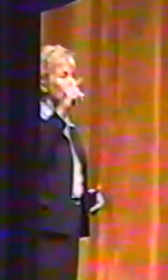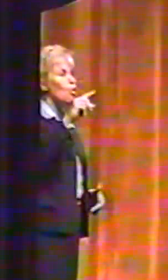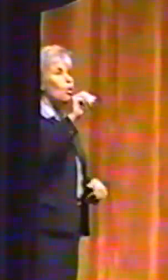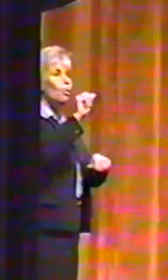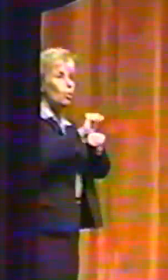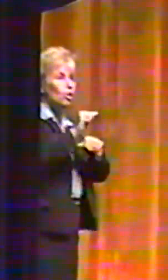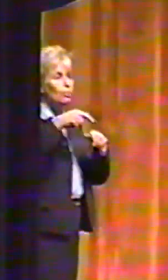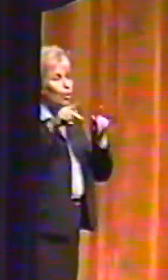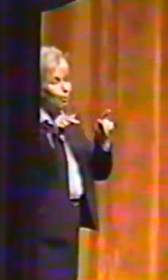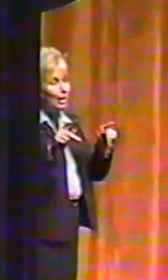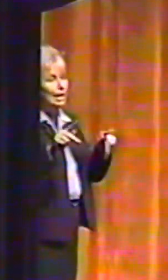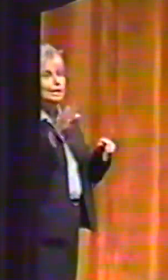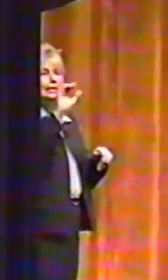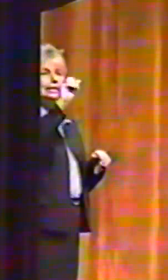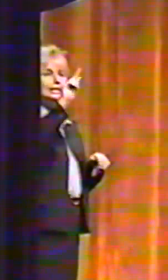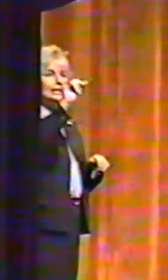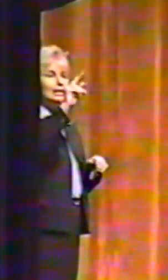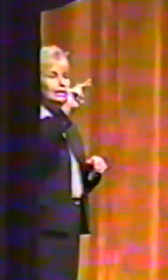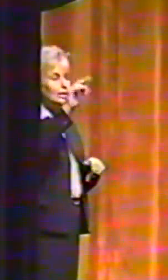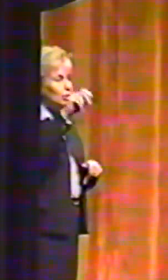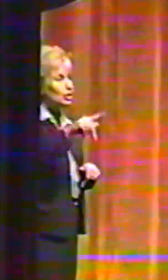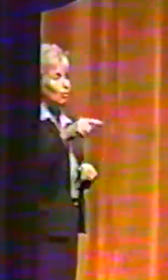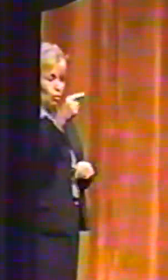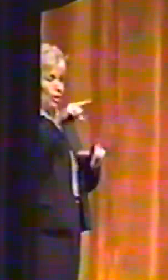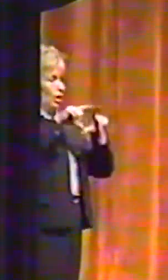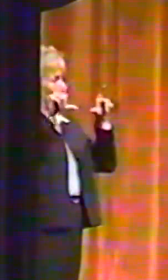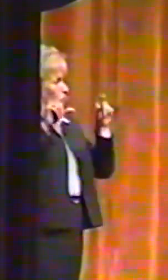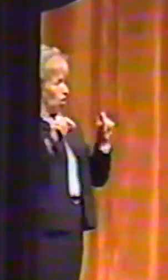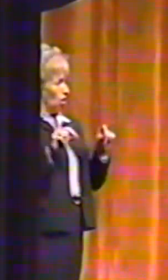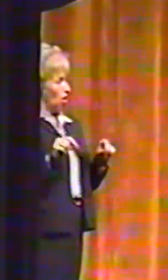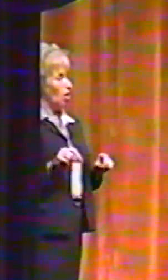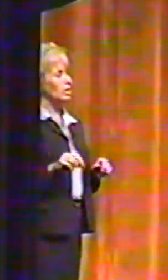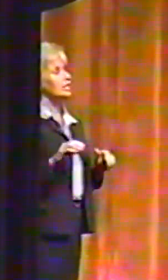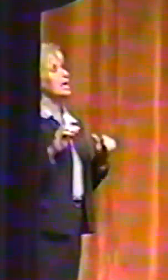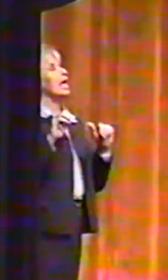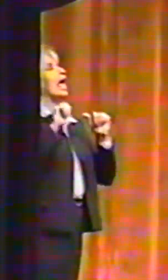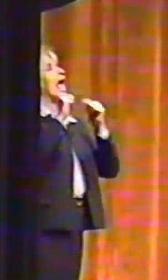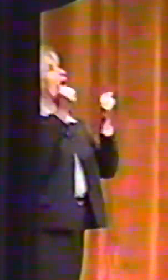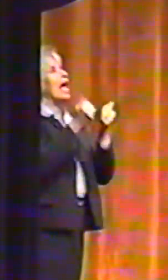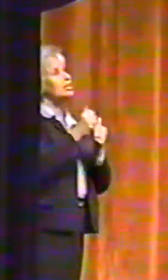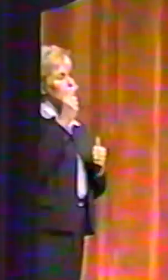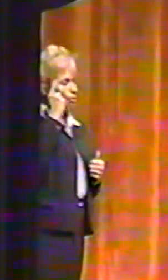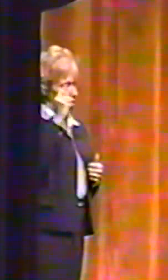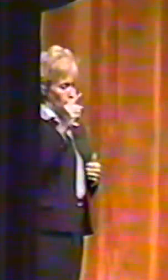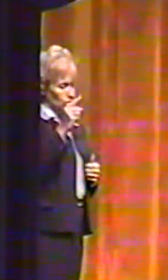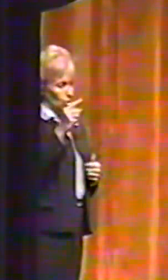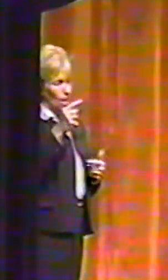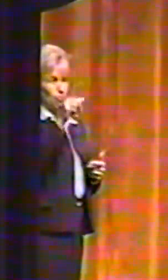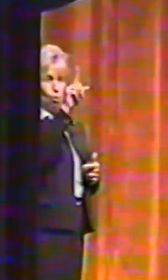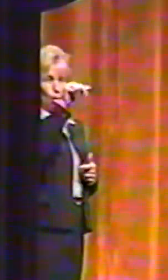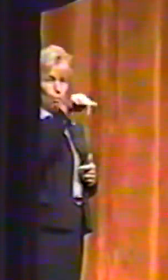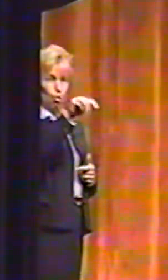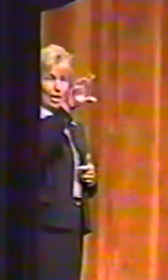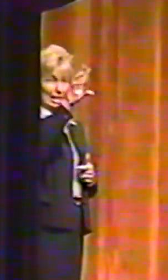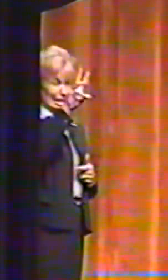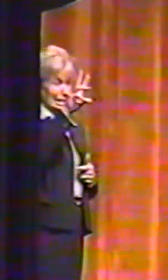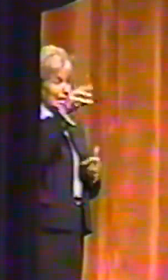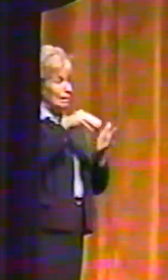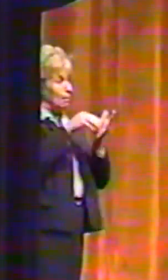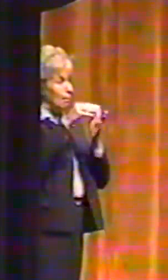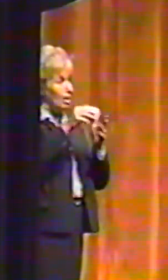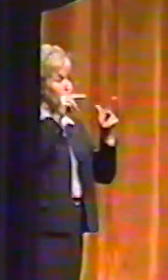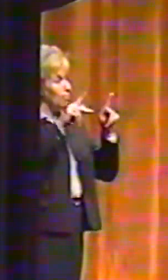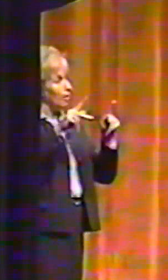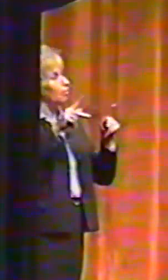and green cards. It will also, the agency will also catch about 1.6 million people trying to enter illegally along the